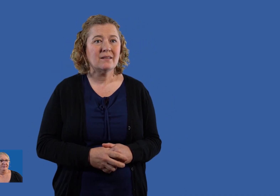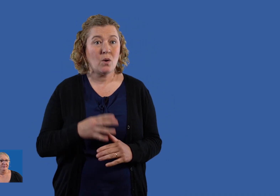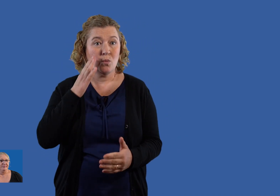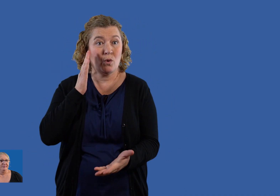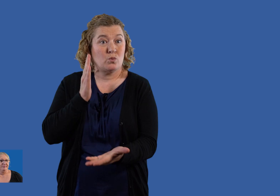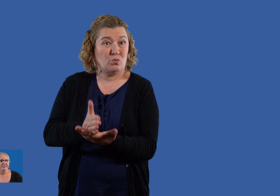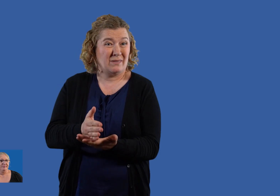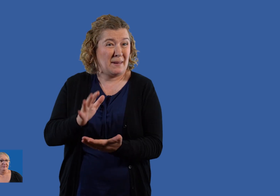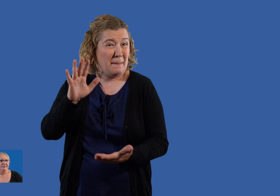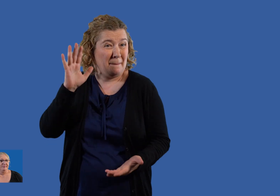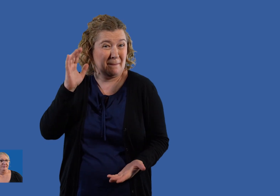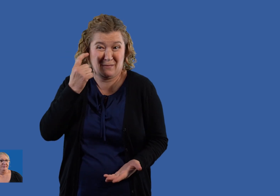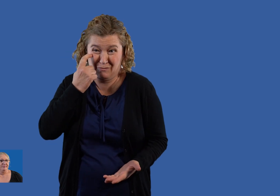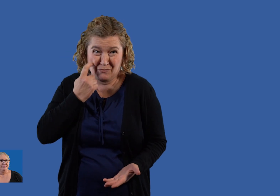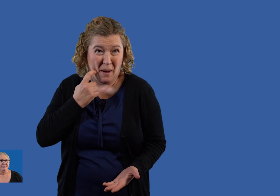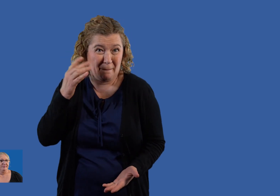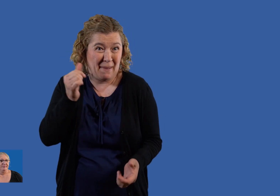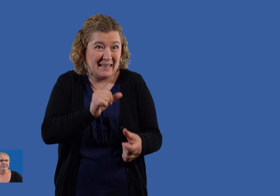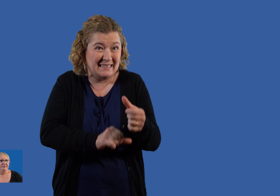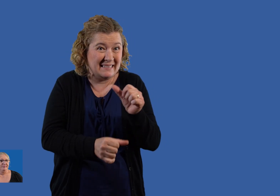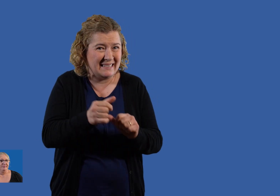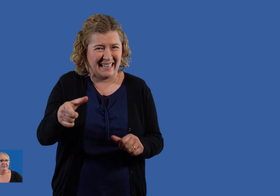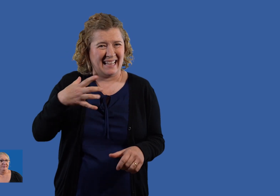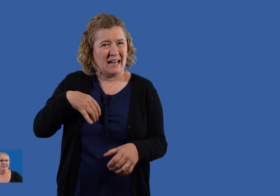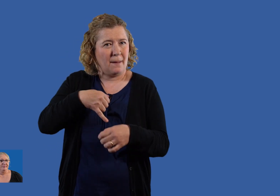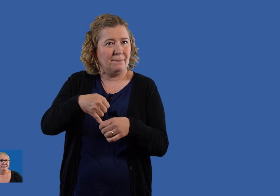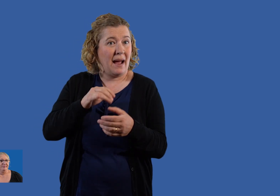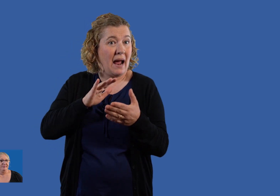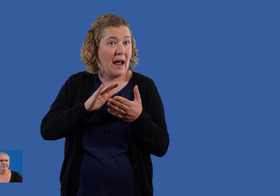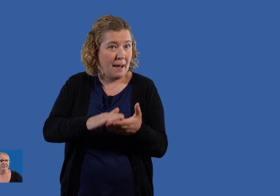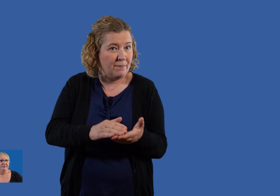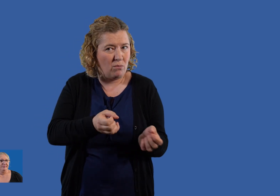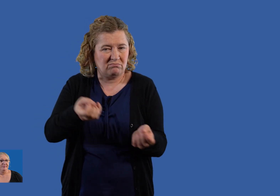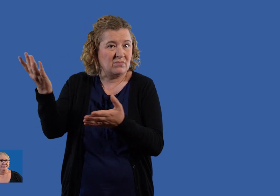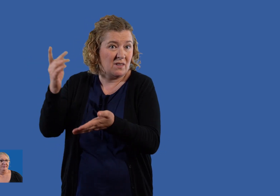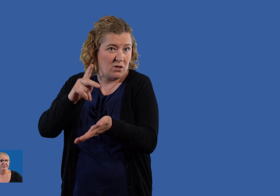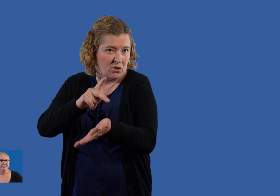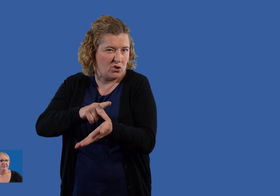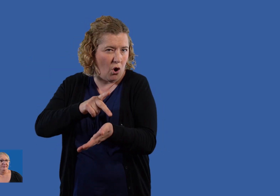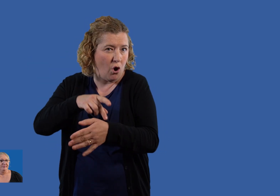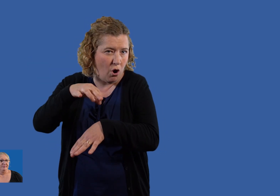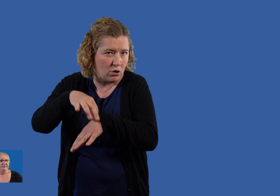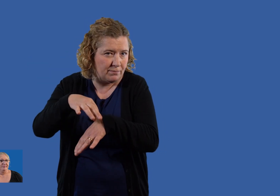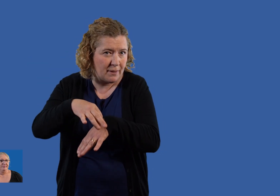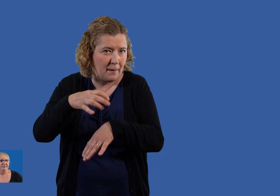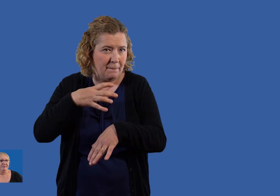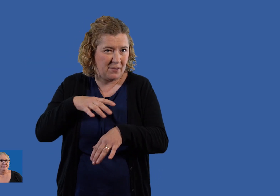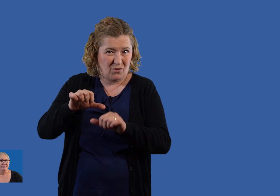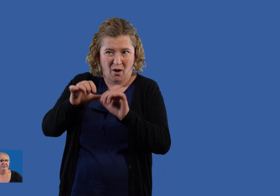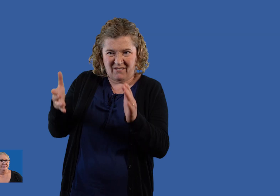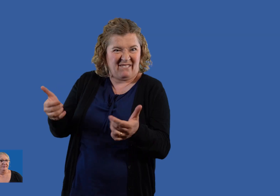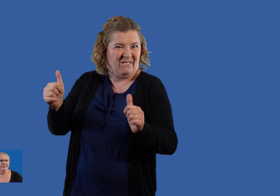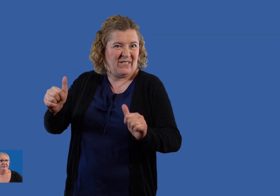This is especially true if the person who attempted suicides needs medical help or psychiatric